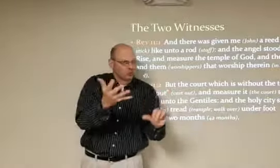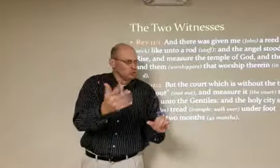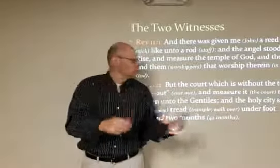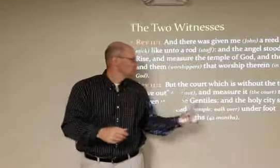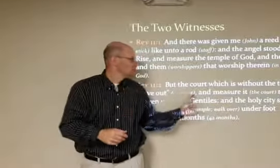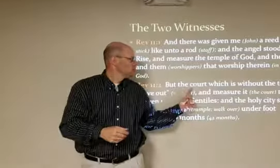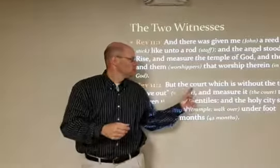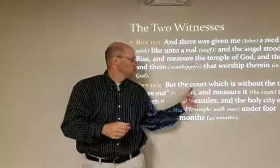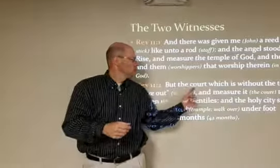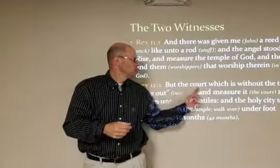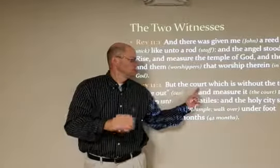But the court